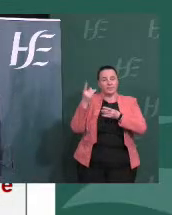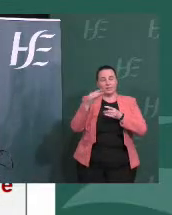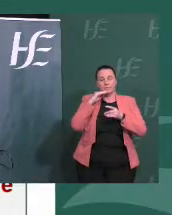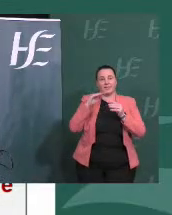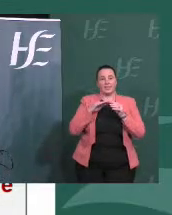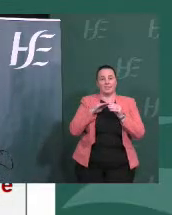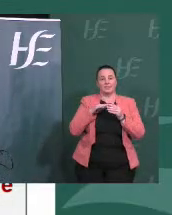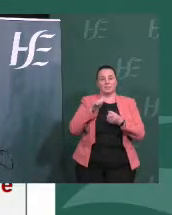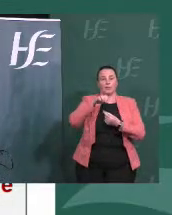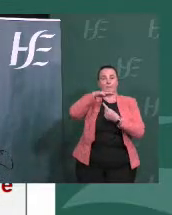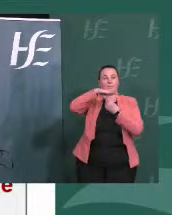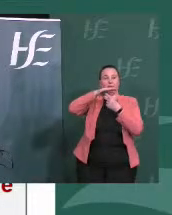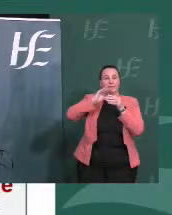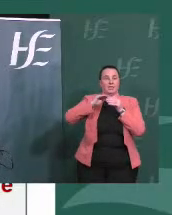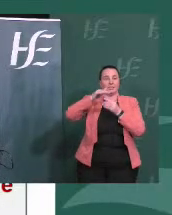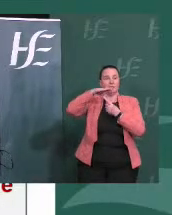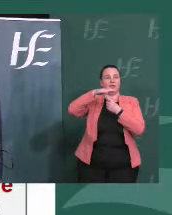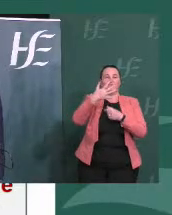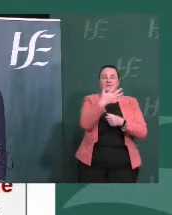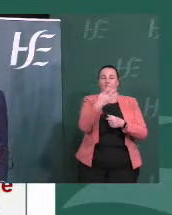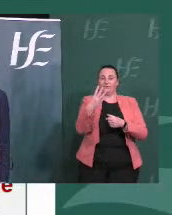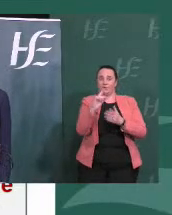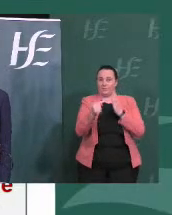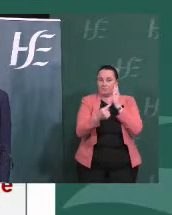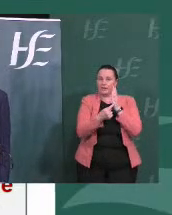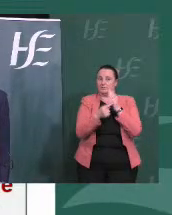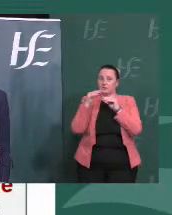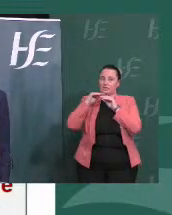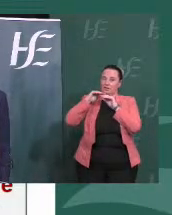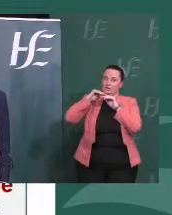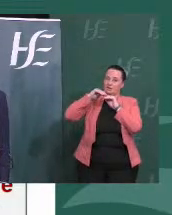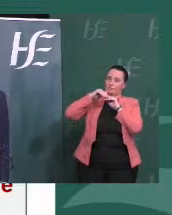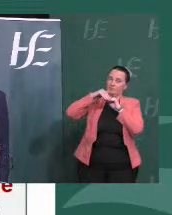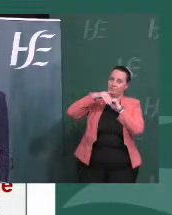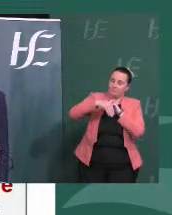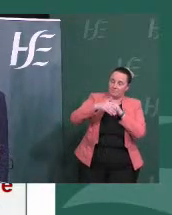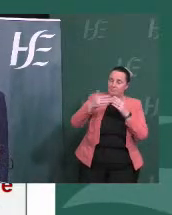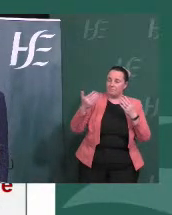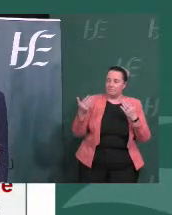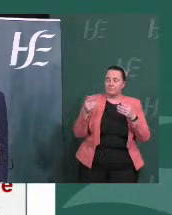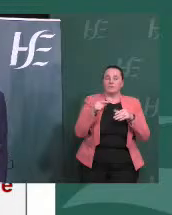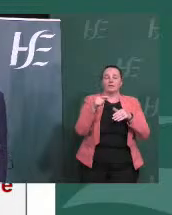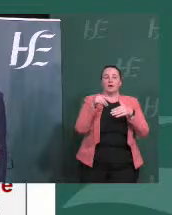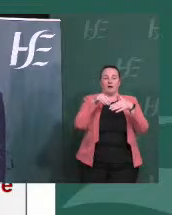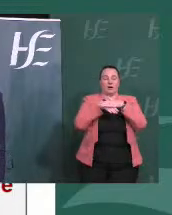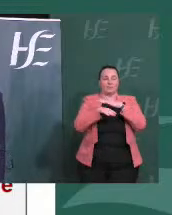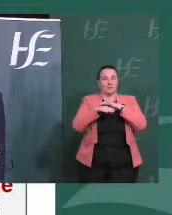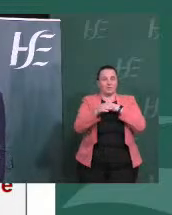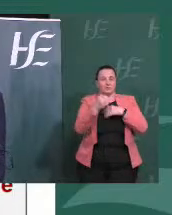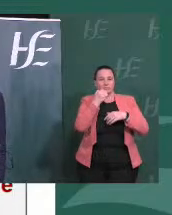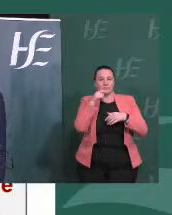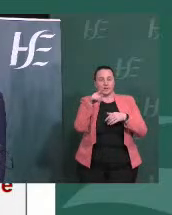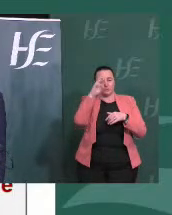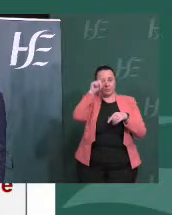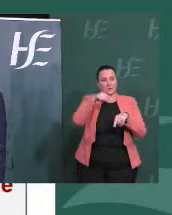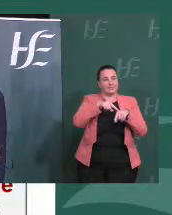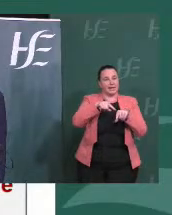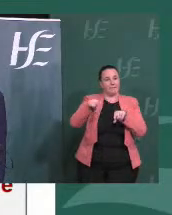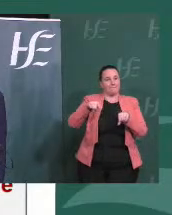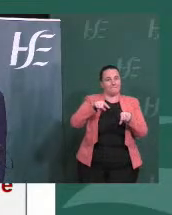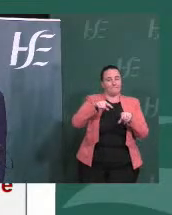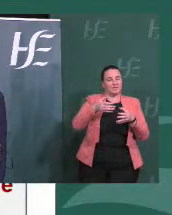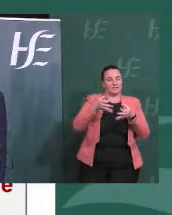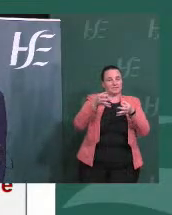peak to 54,000? There's a few ideas behind that. Hospitalizations, remember the lag time. It takes a while for